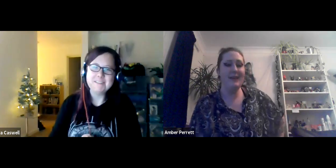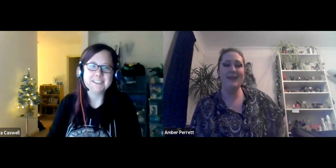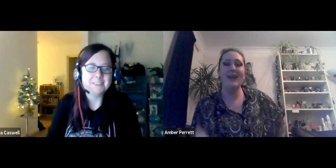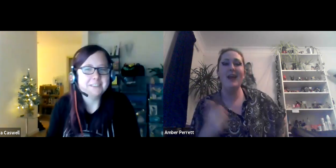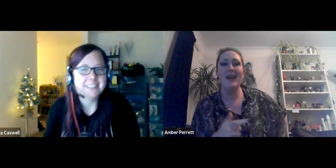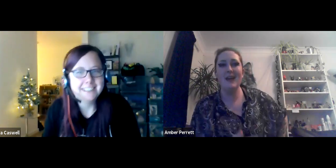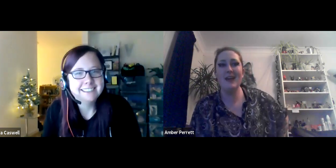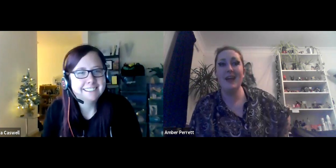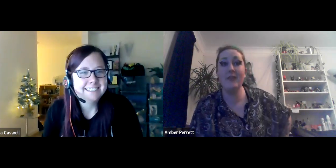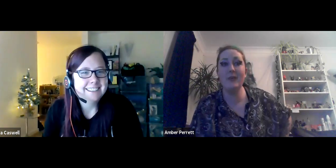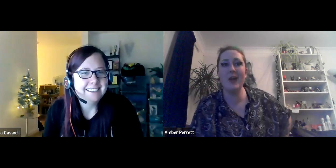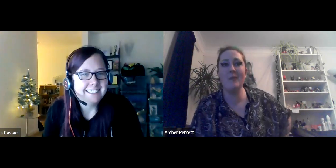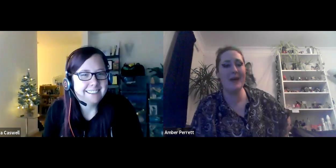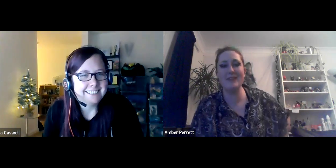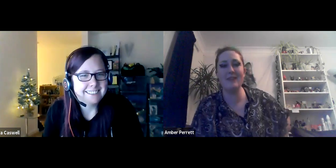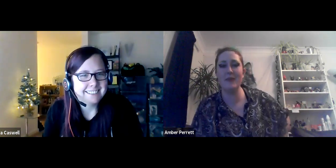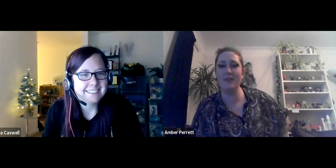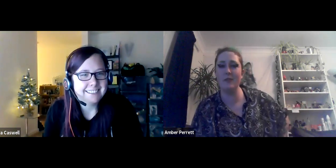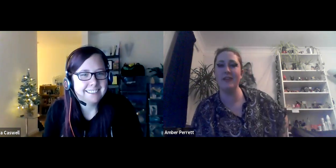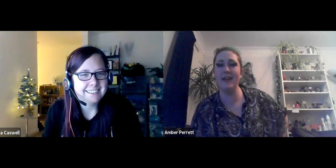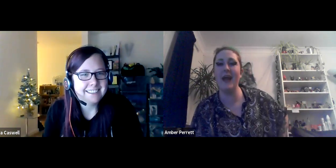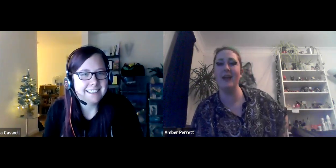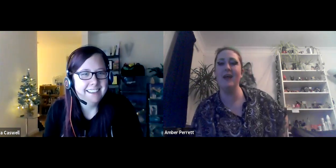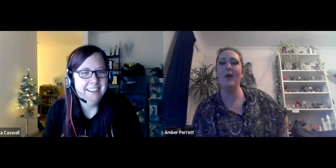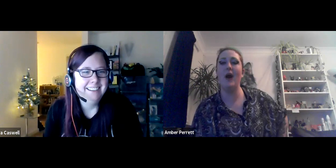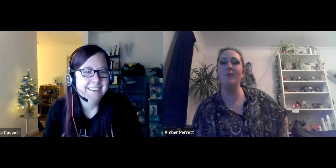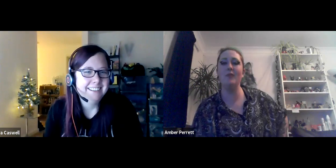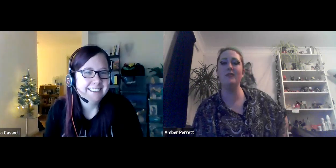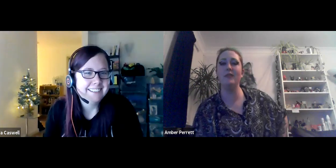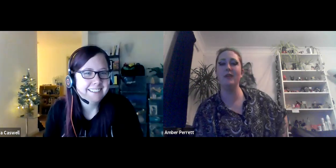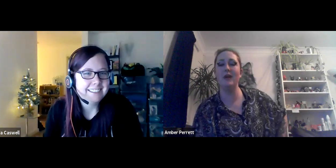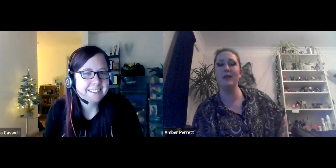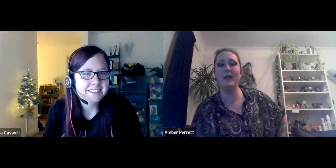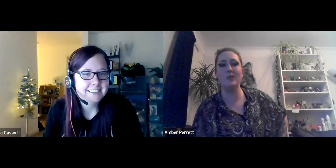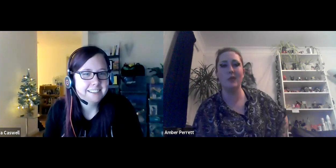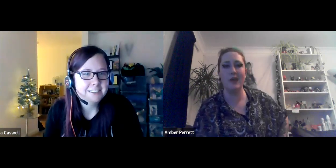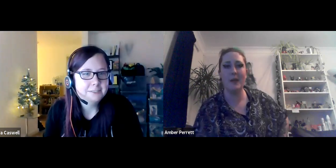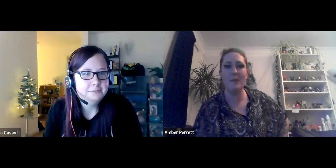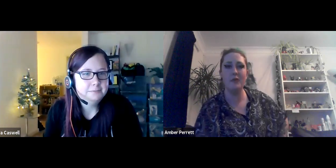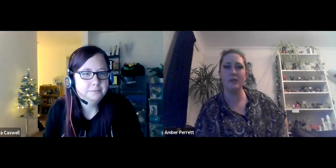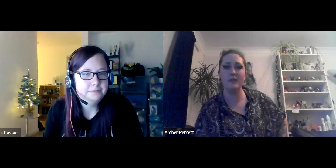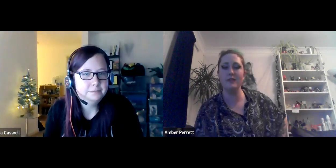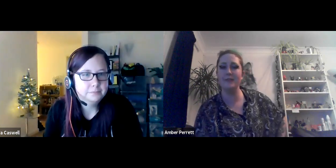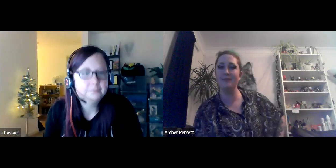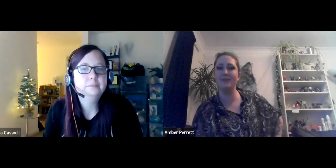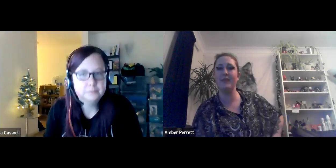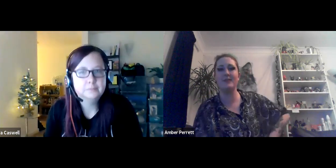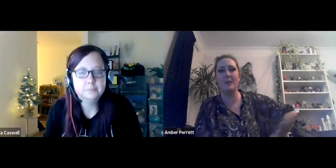the recording. If you want to go back, because everybody loves watching it again, we'll do the next one on emotions. So that'd be